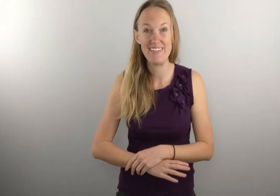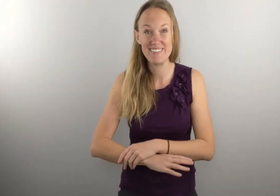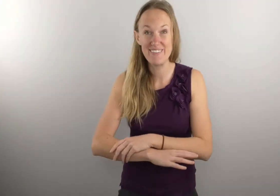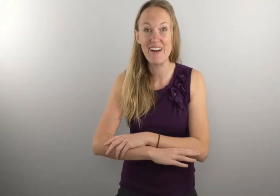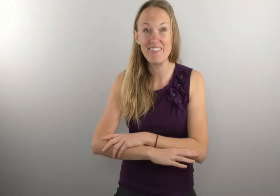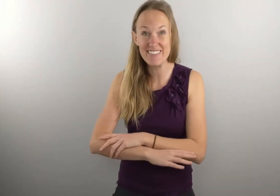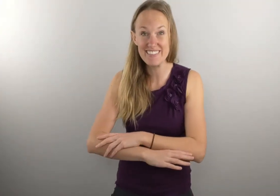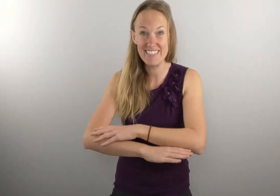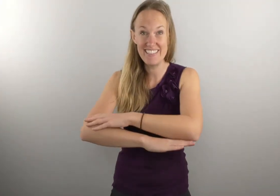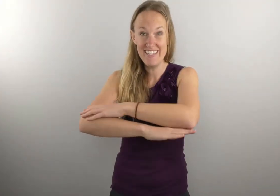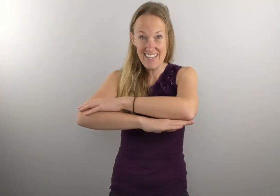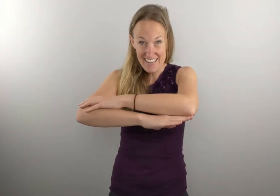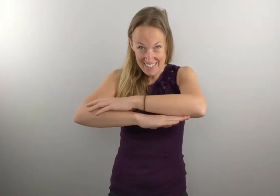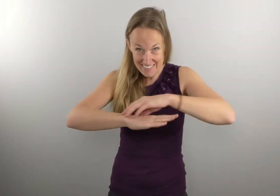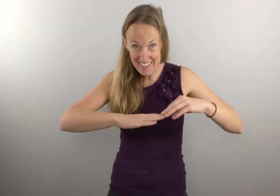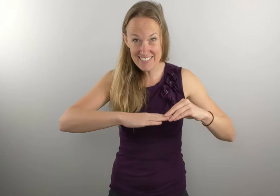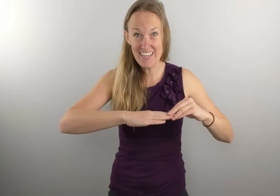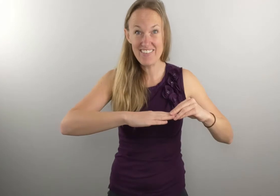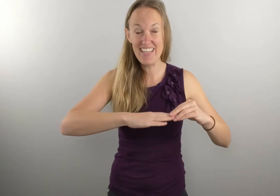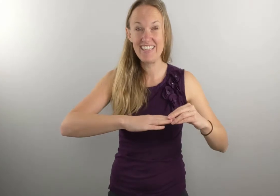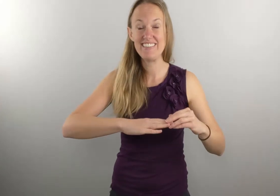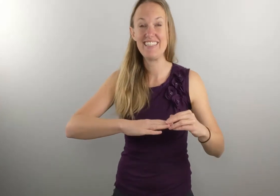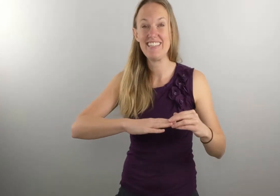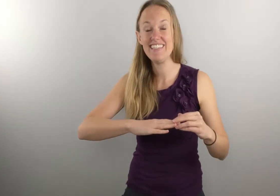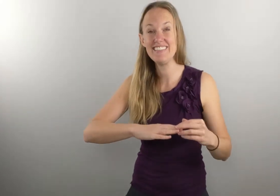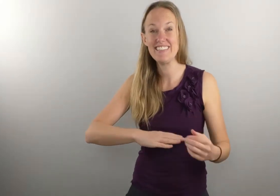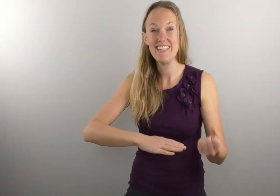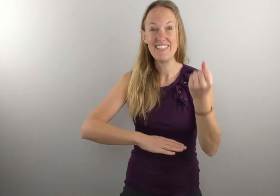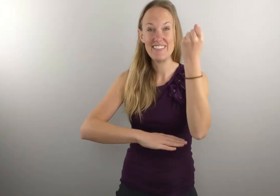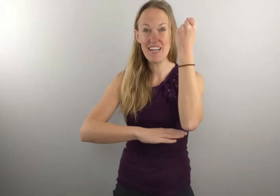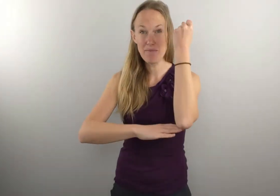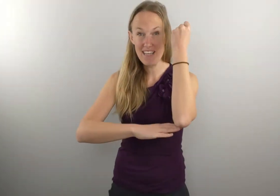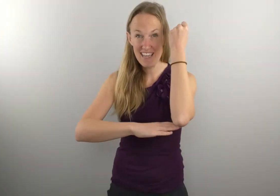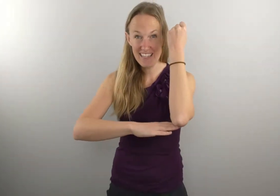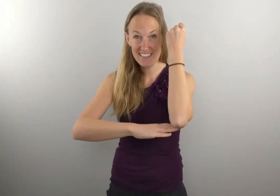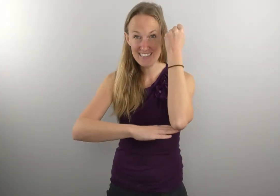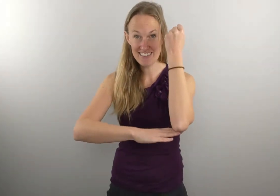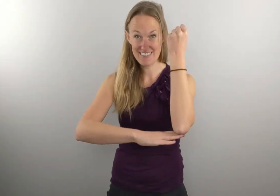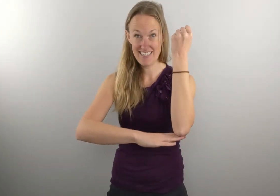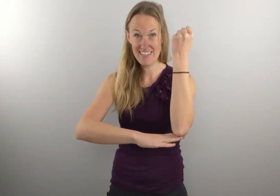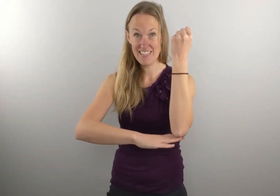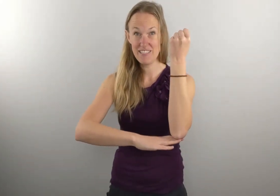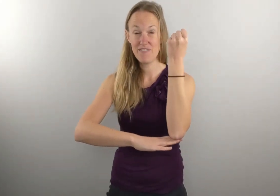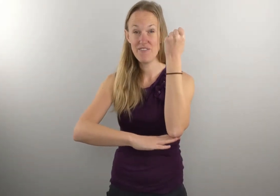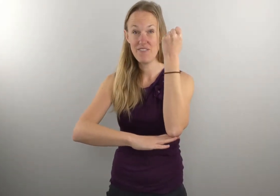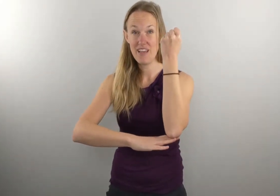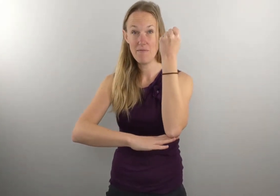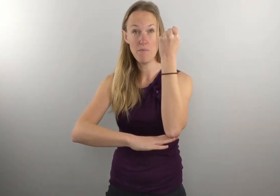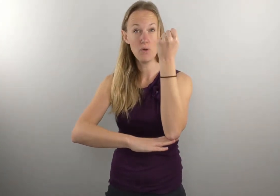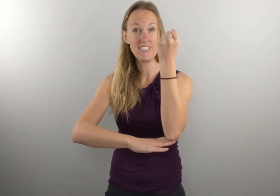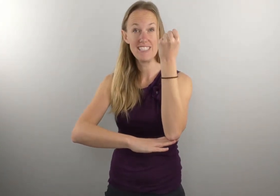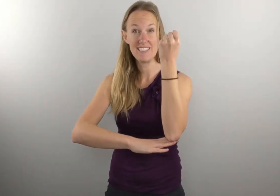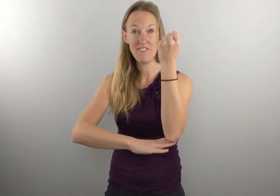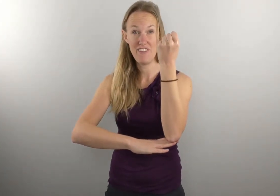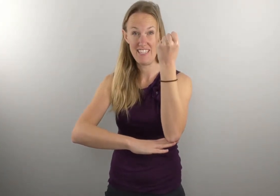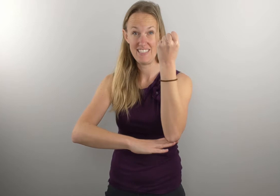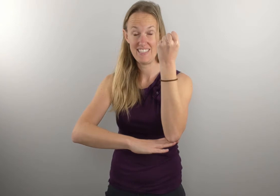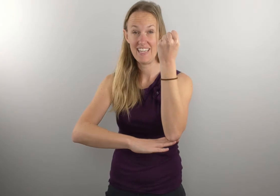so revolution, your non-dominant hand is like this, your dominant hand, so it's like this. Notice it's a fist, okay?